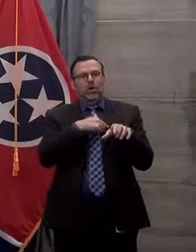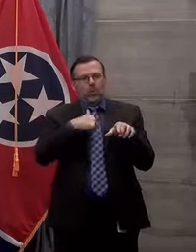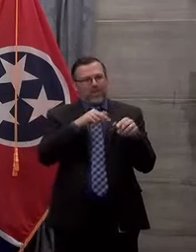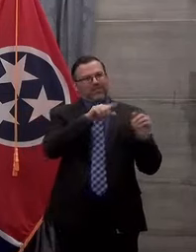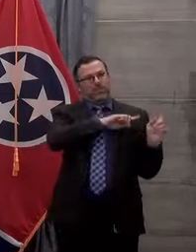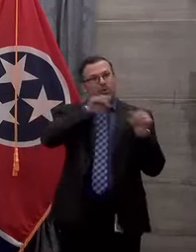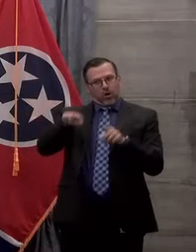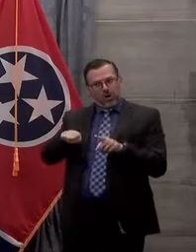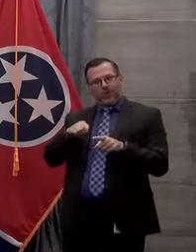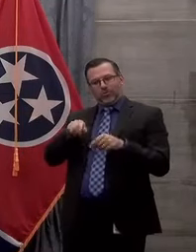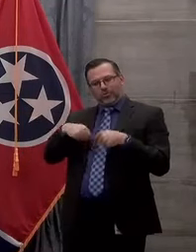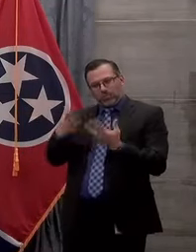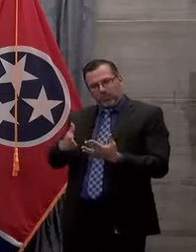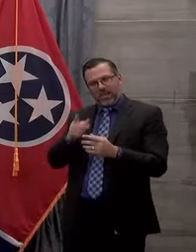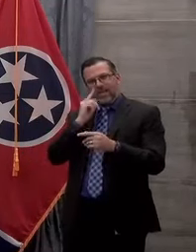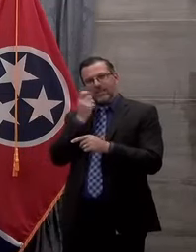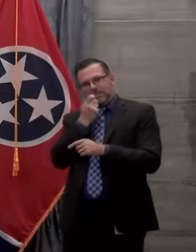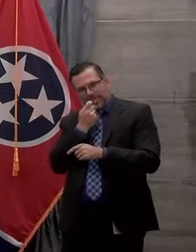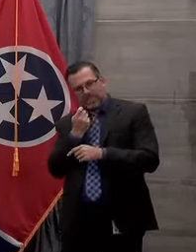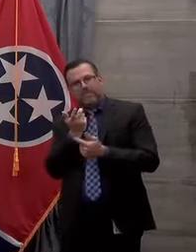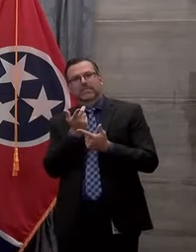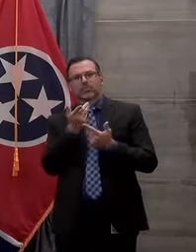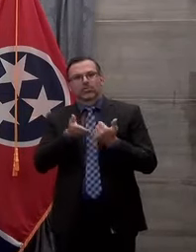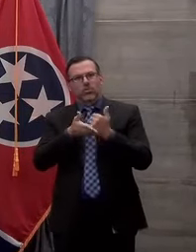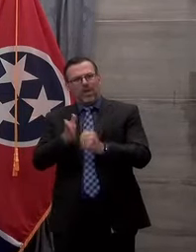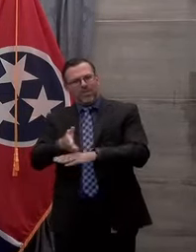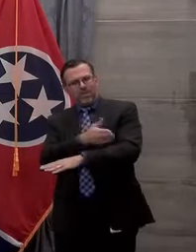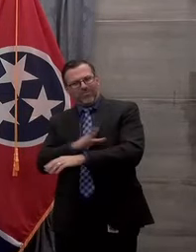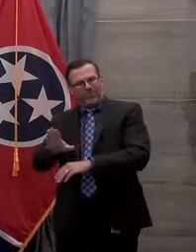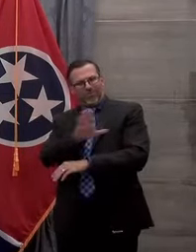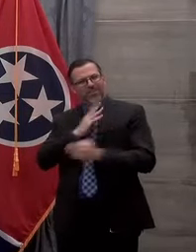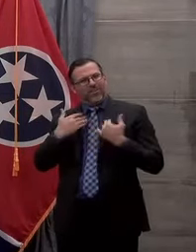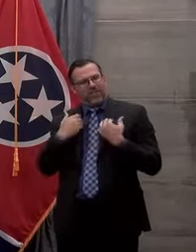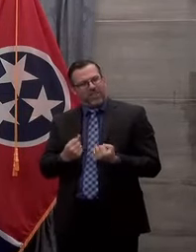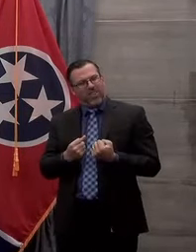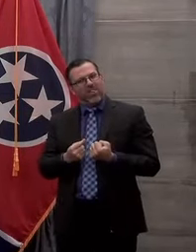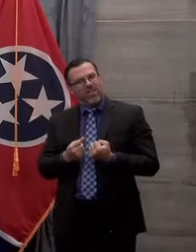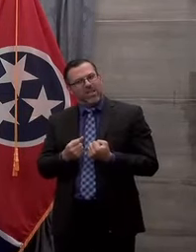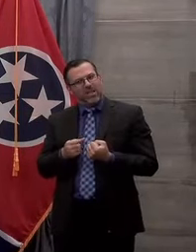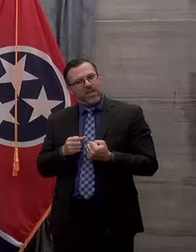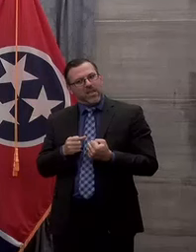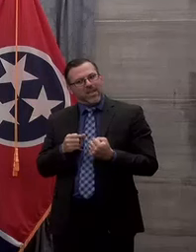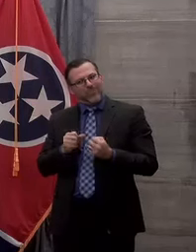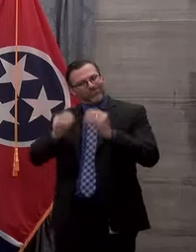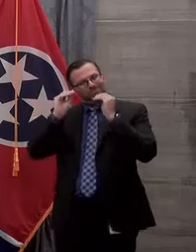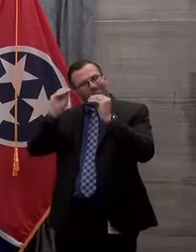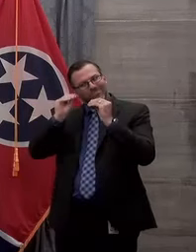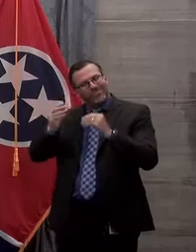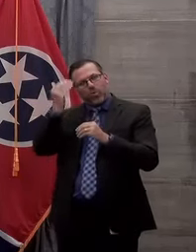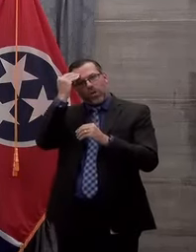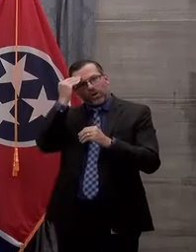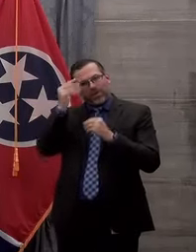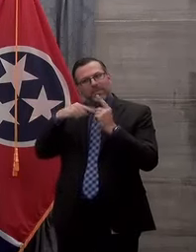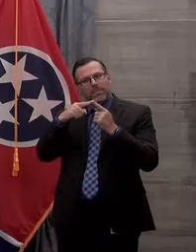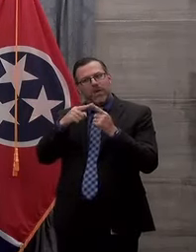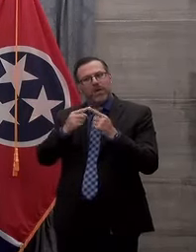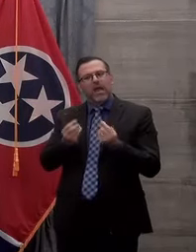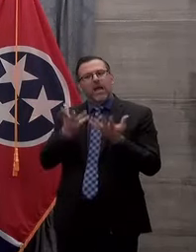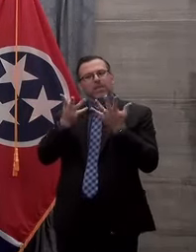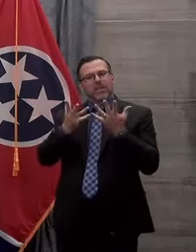information relative to improving the health and awareness of the COVID positivity in those